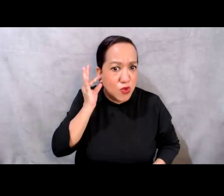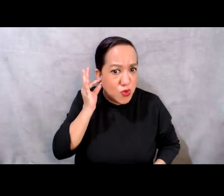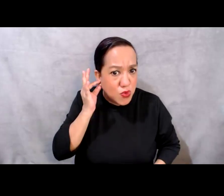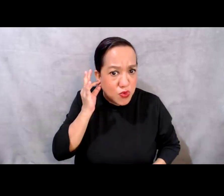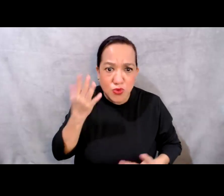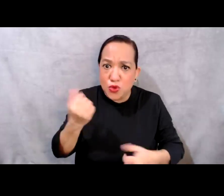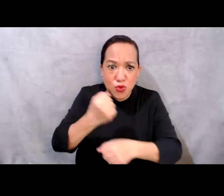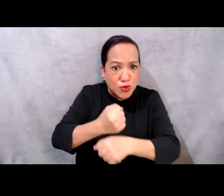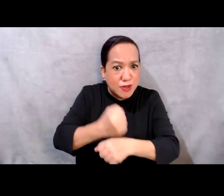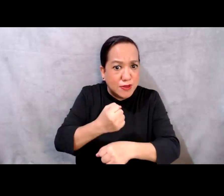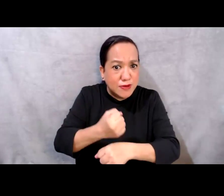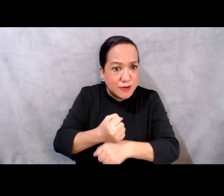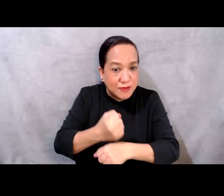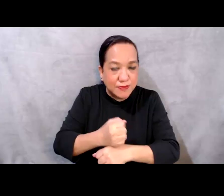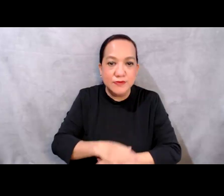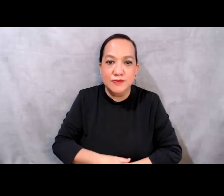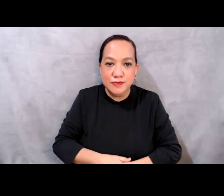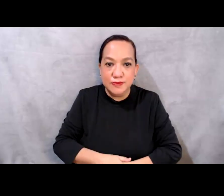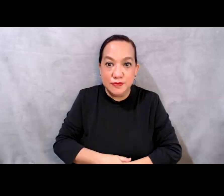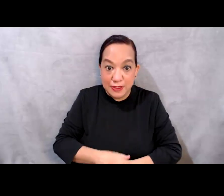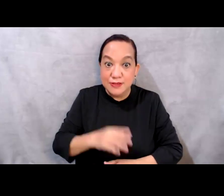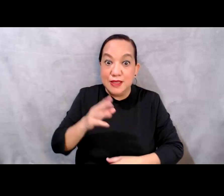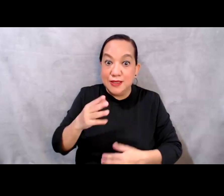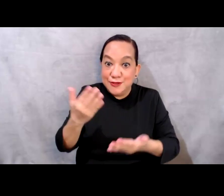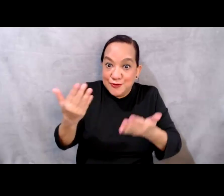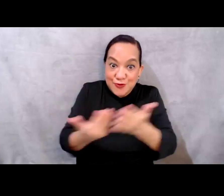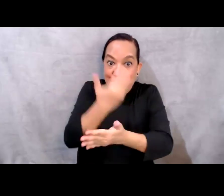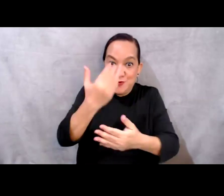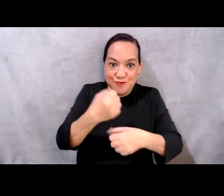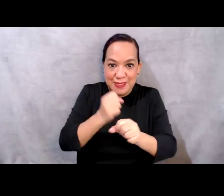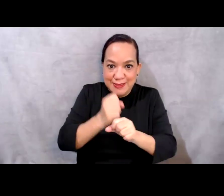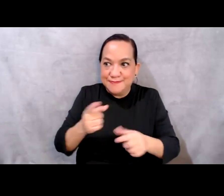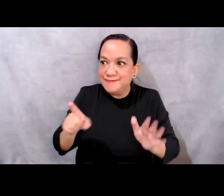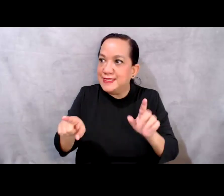the impacts are not managed. Because renewable does not always mean